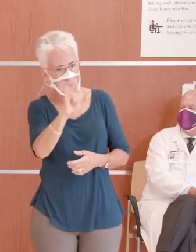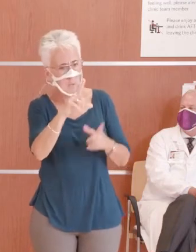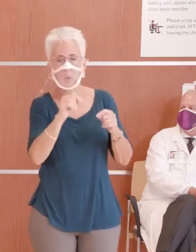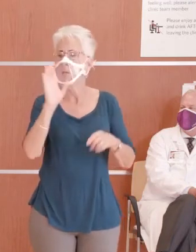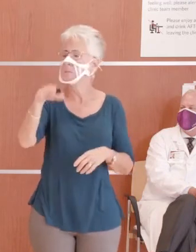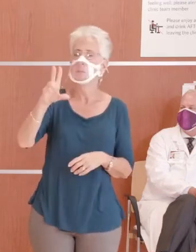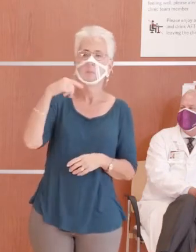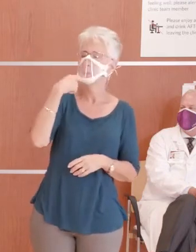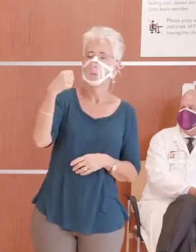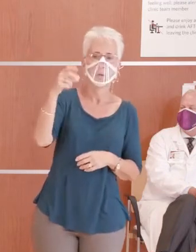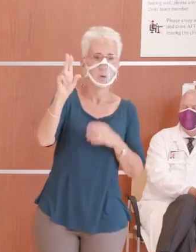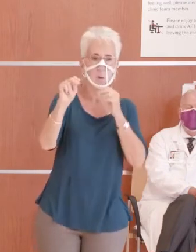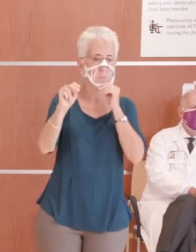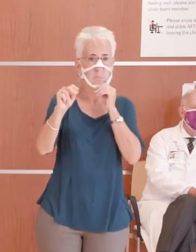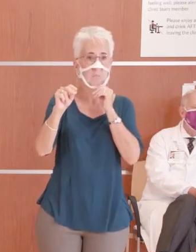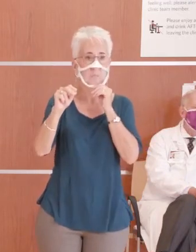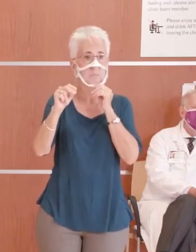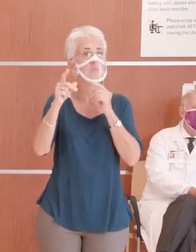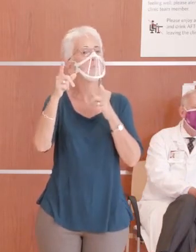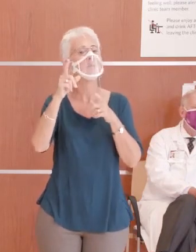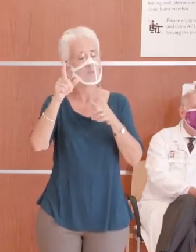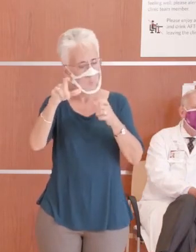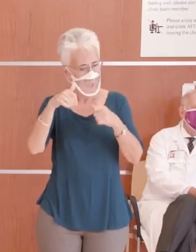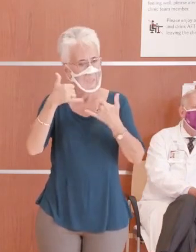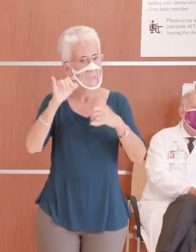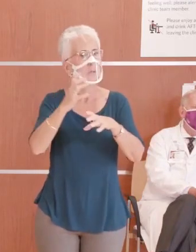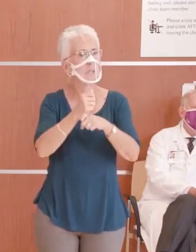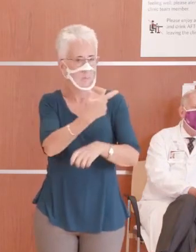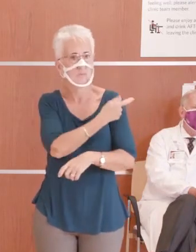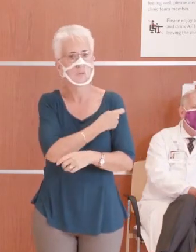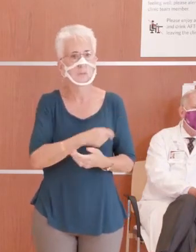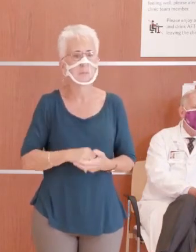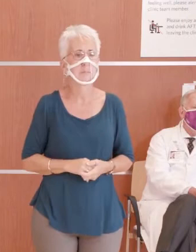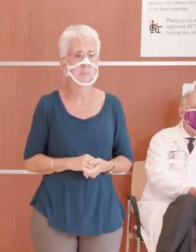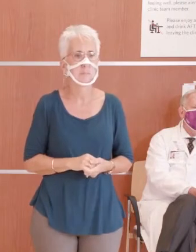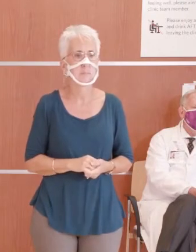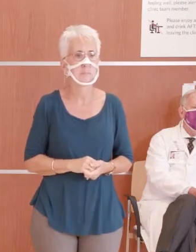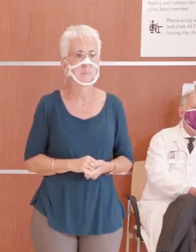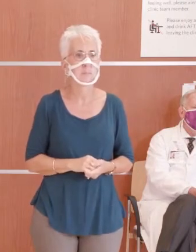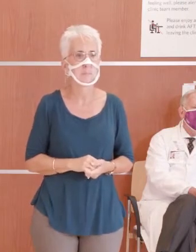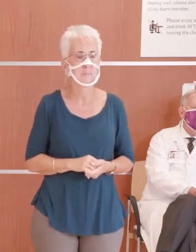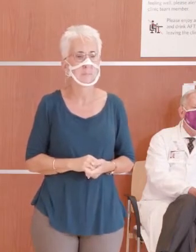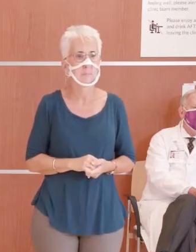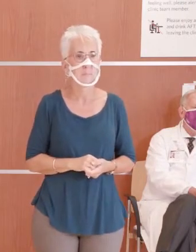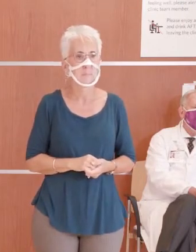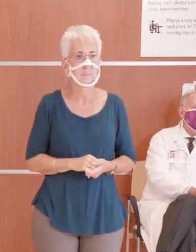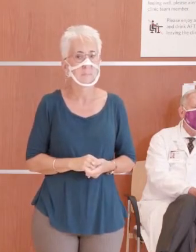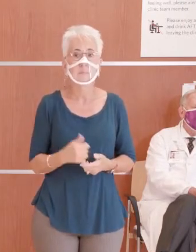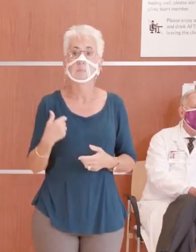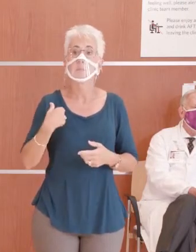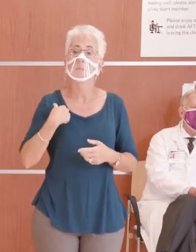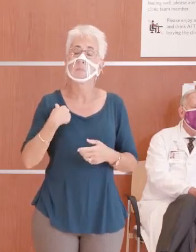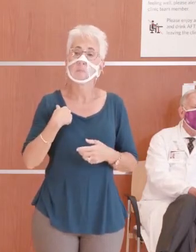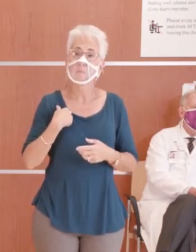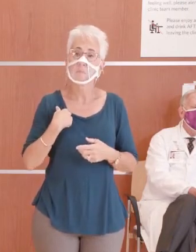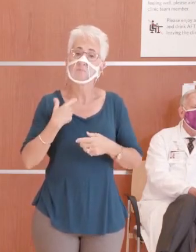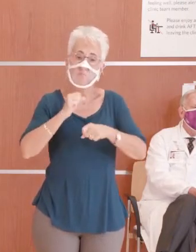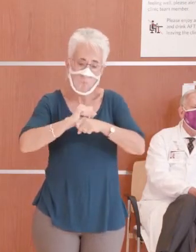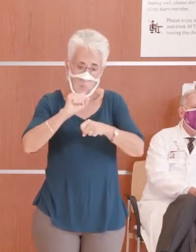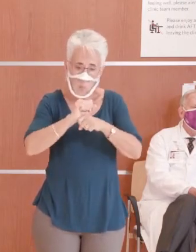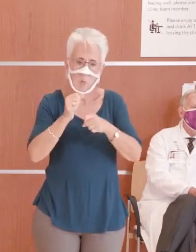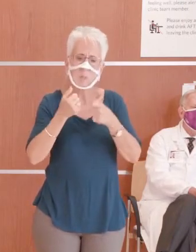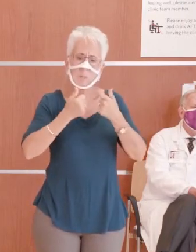no, I do not have one, but you still get the vaccine for free. And so while we're working on these efforts,